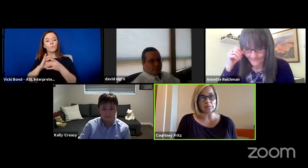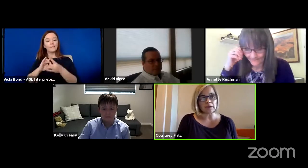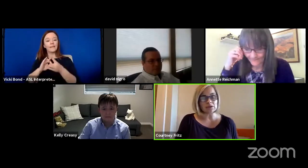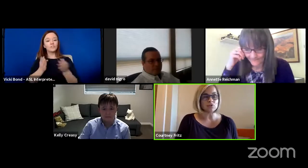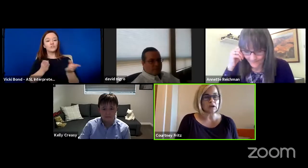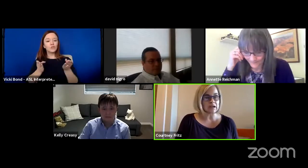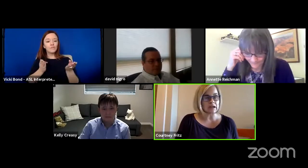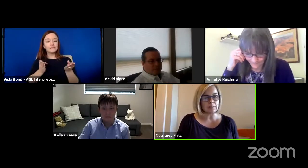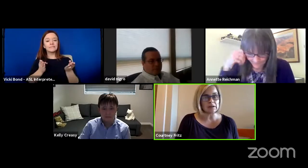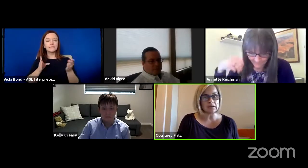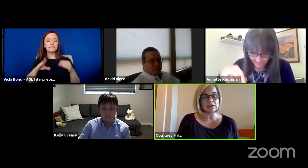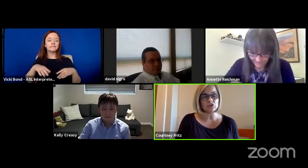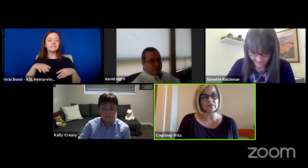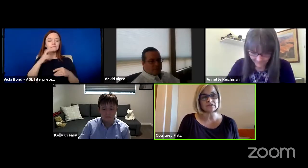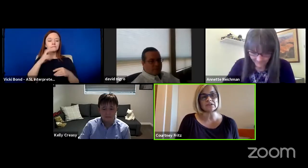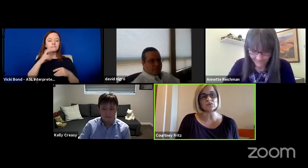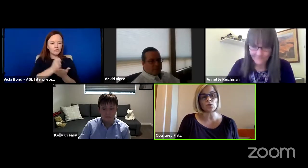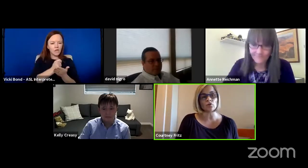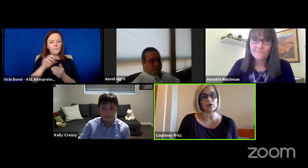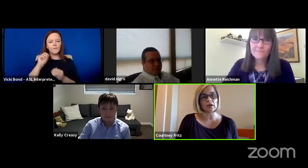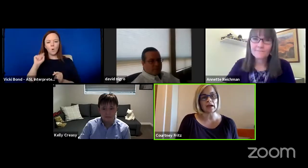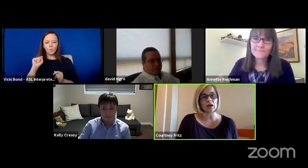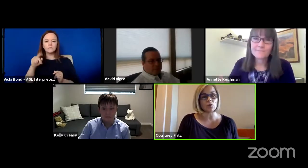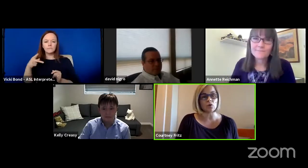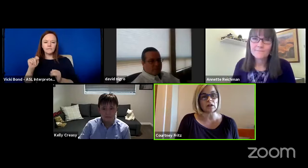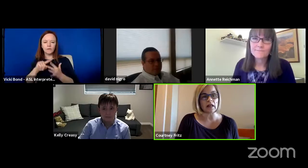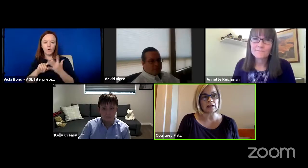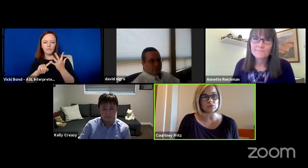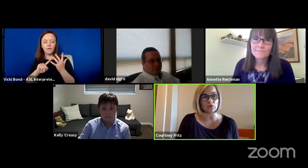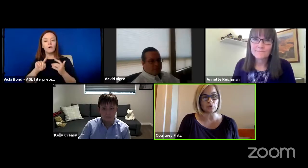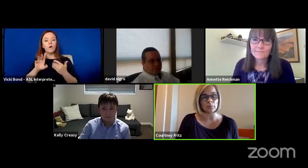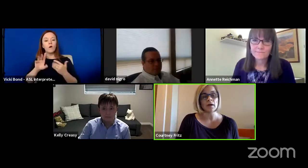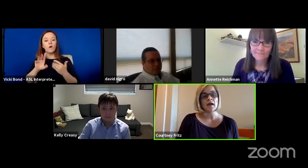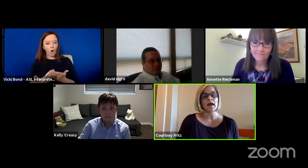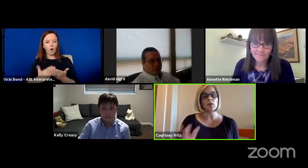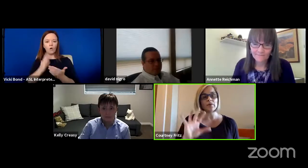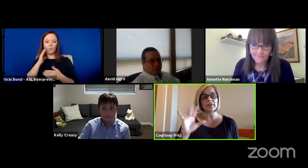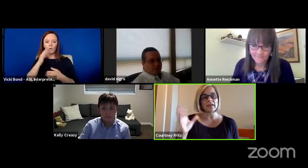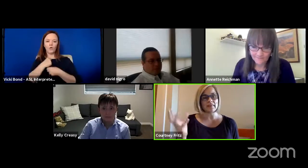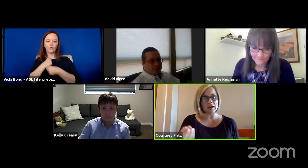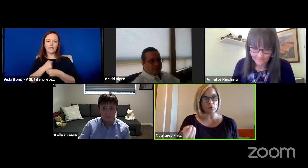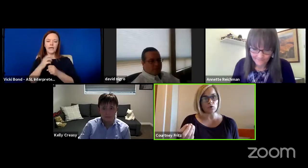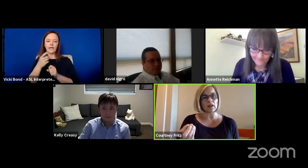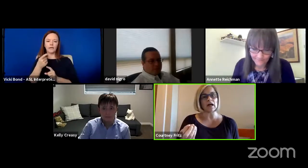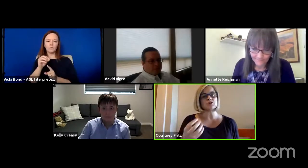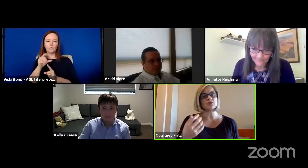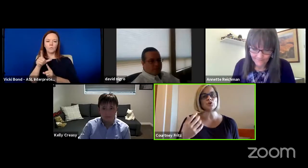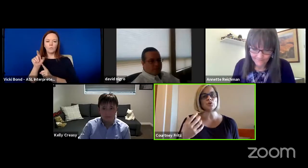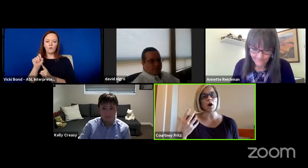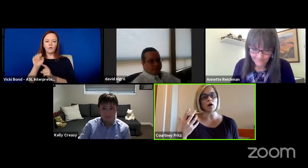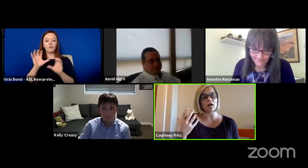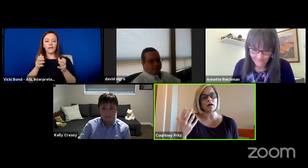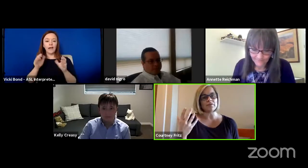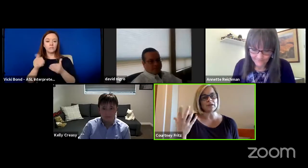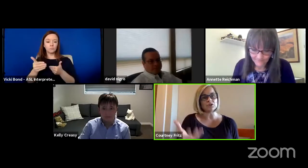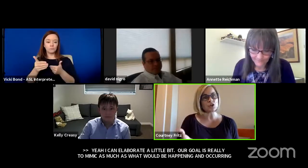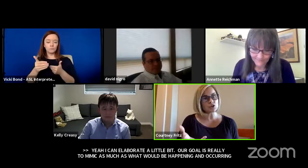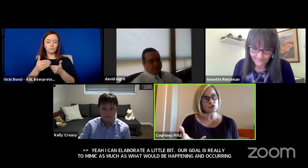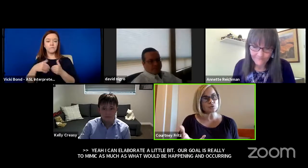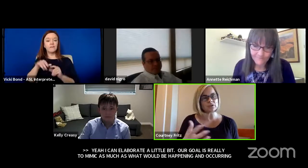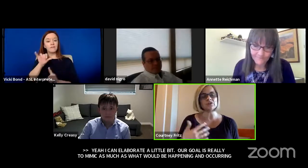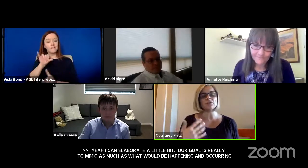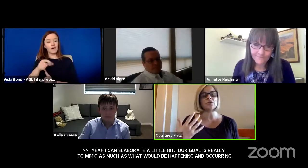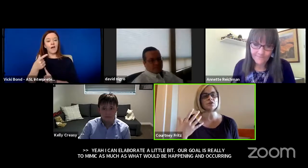provide direct IEP services, will create a Google Classroom. And within that Google Classroom, all of